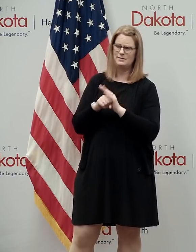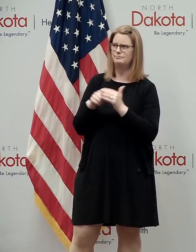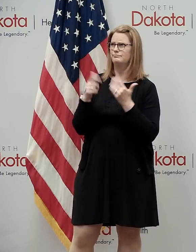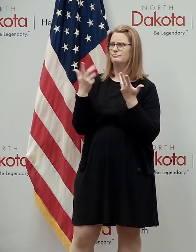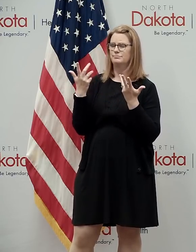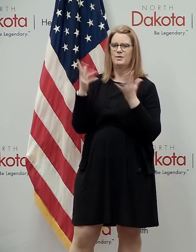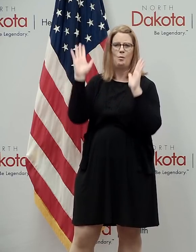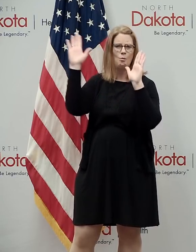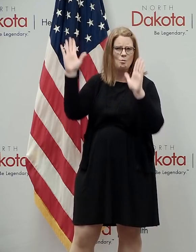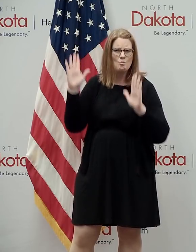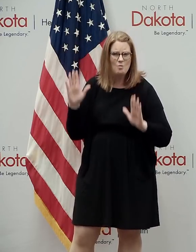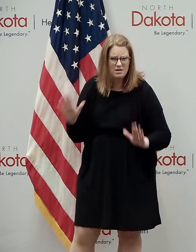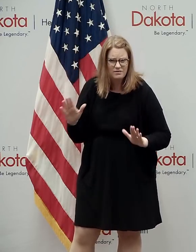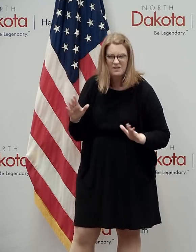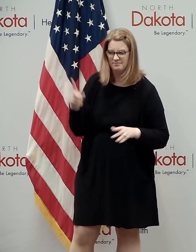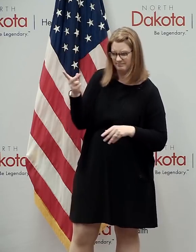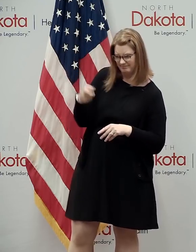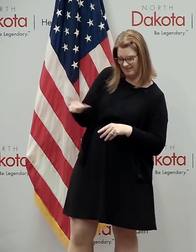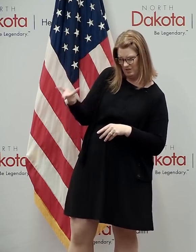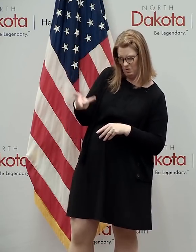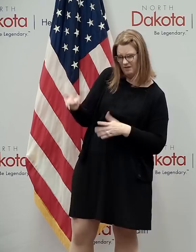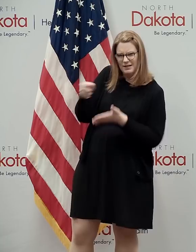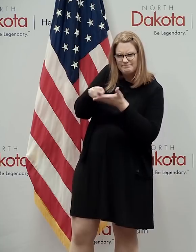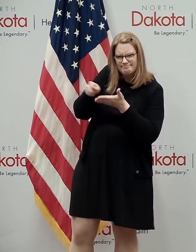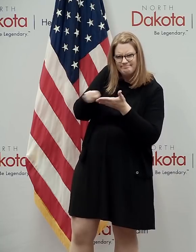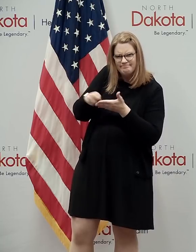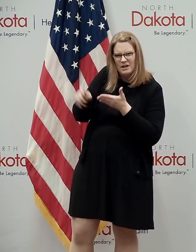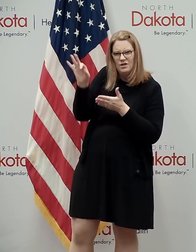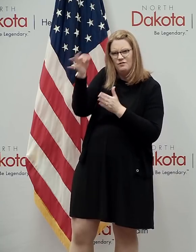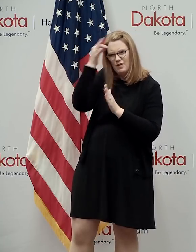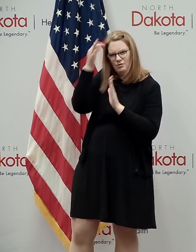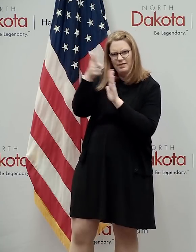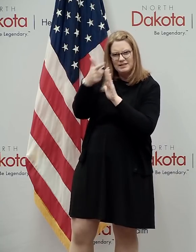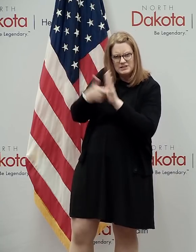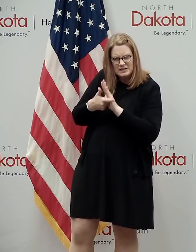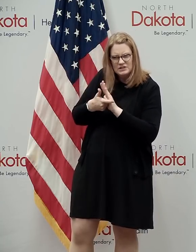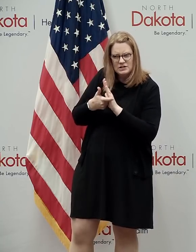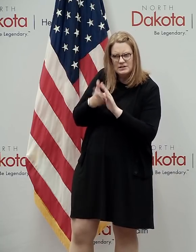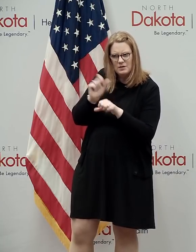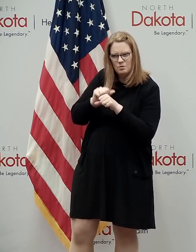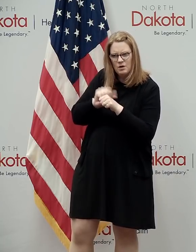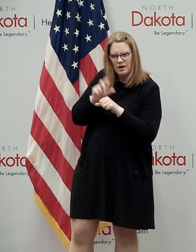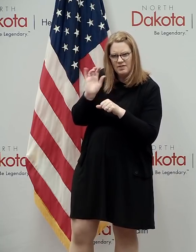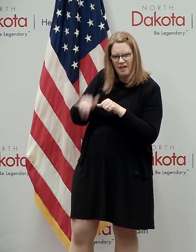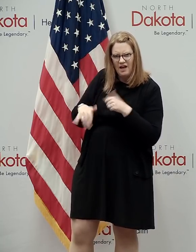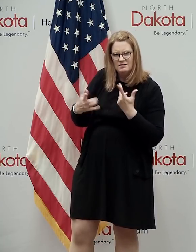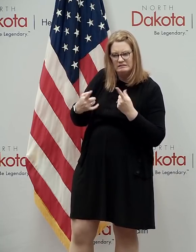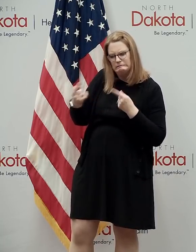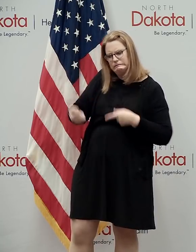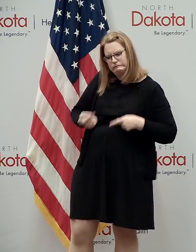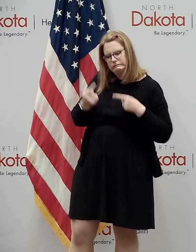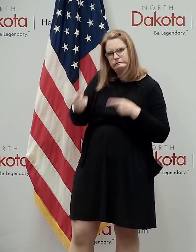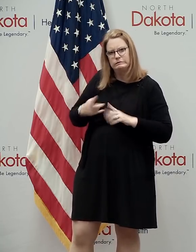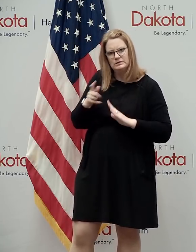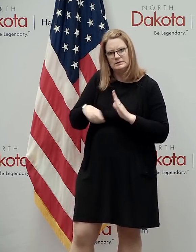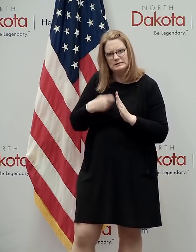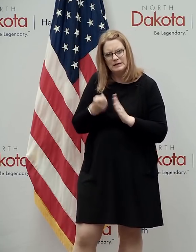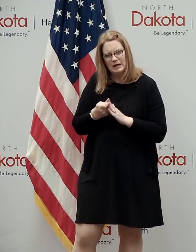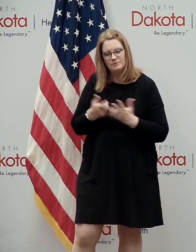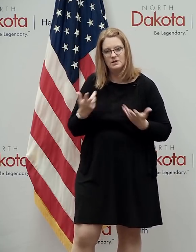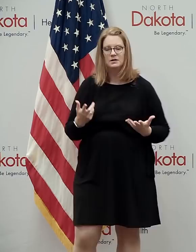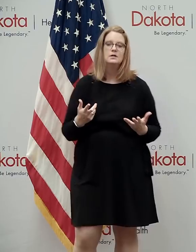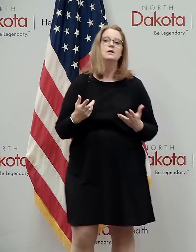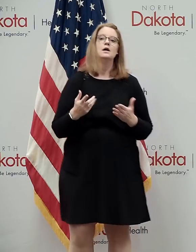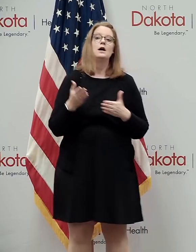government and working to craft federal legislation during these challenging times. And again, we've had during an